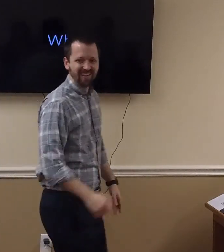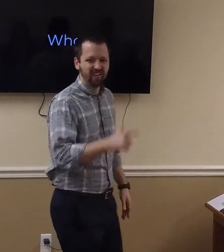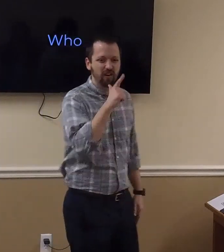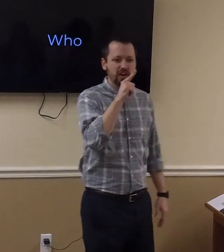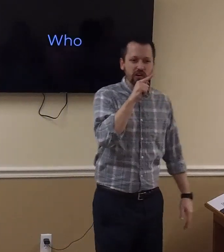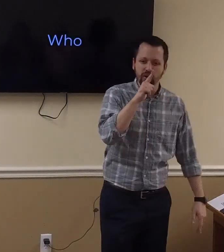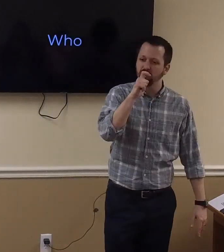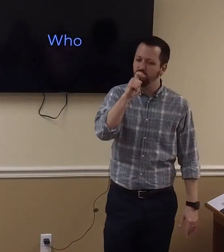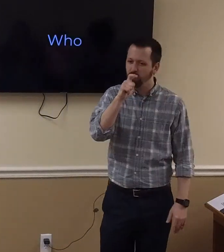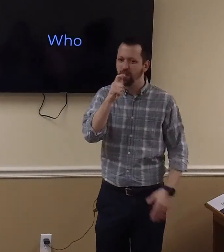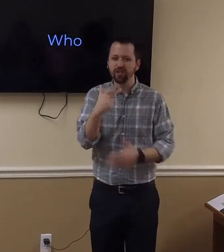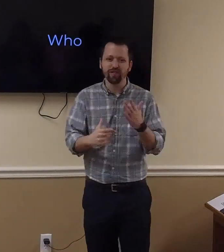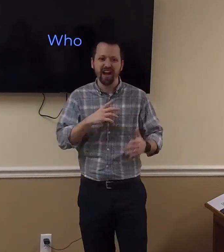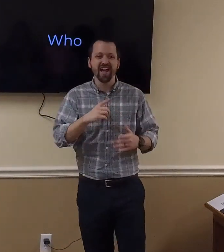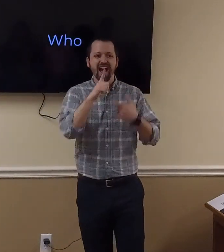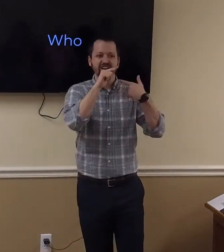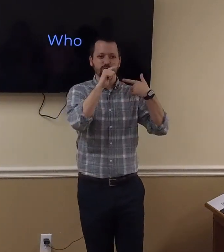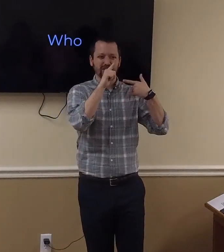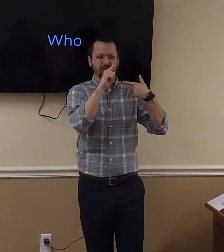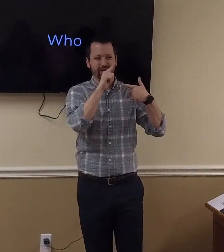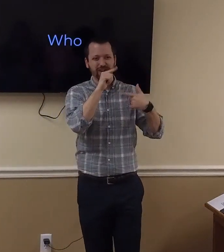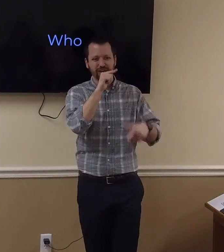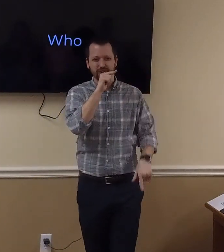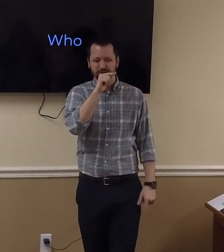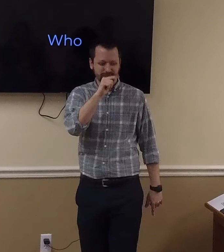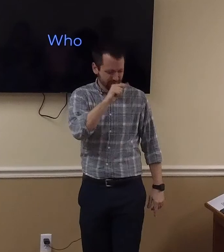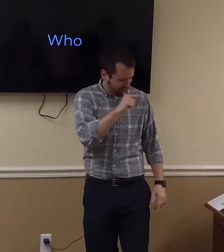So, who or who? Both are fine. I do it with a straight finger.